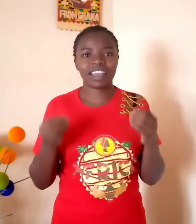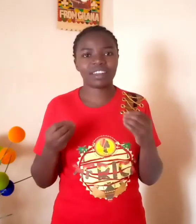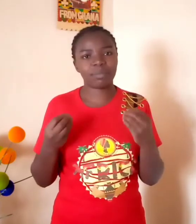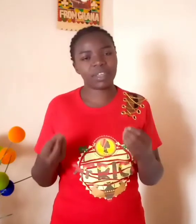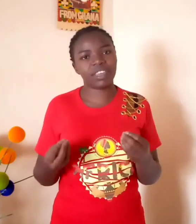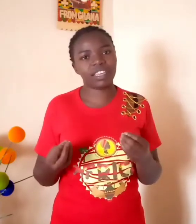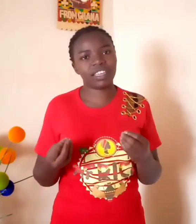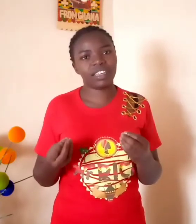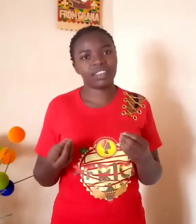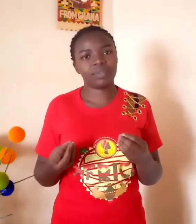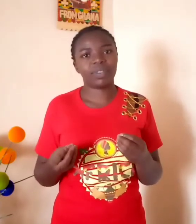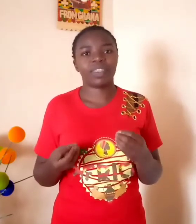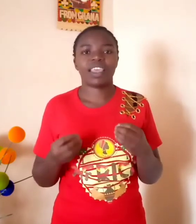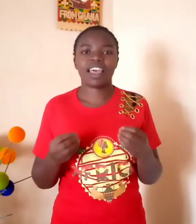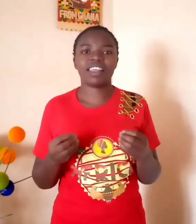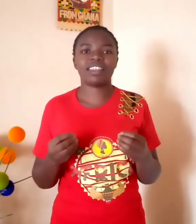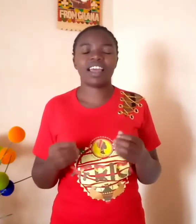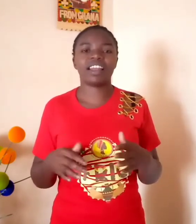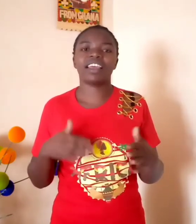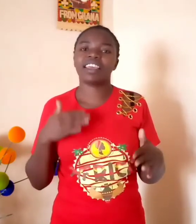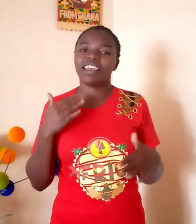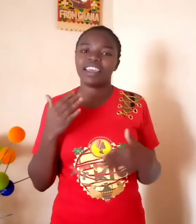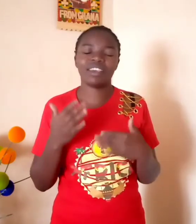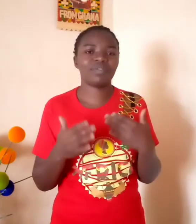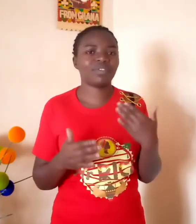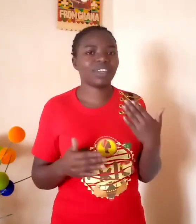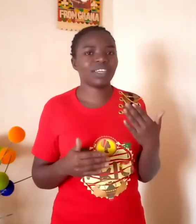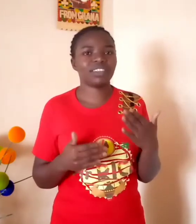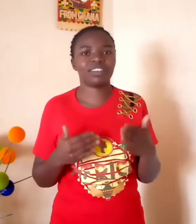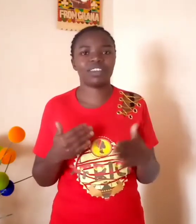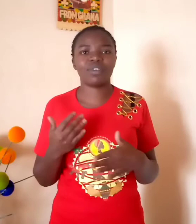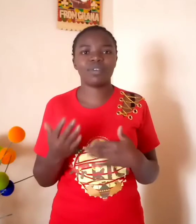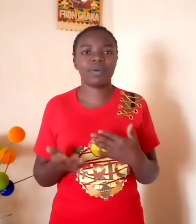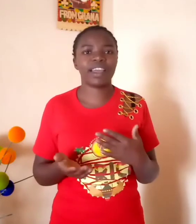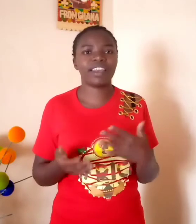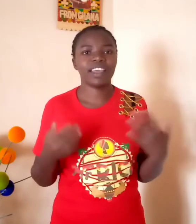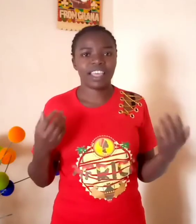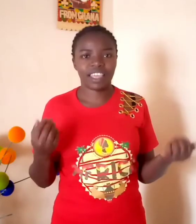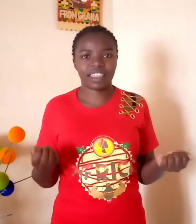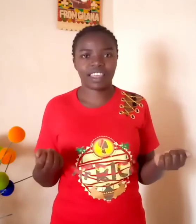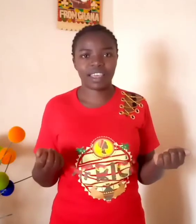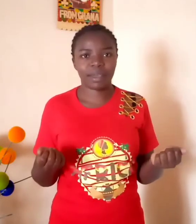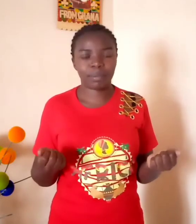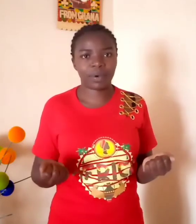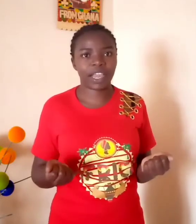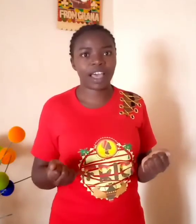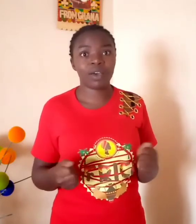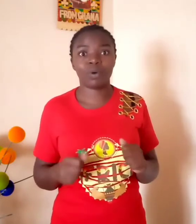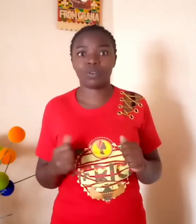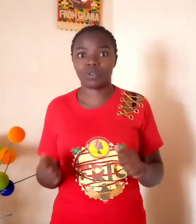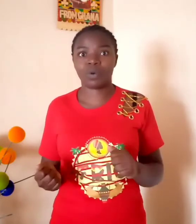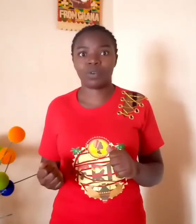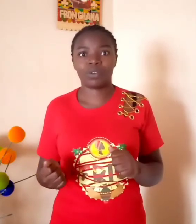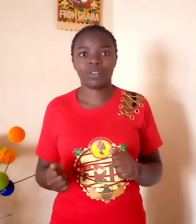carry meaning other than every single word in the prayer or song.